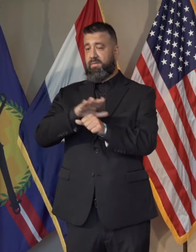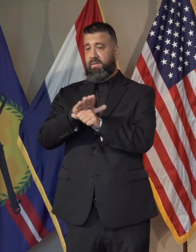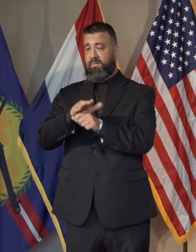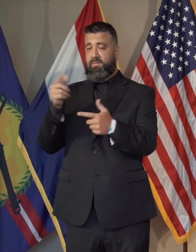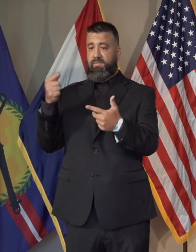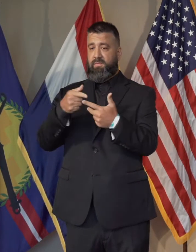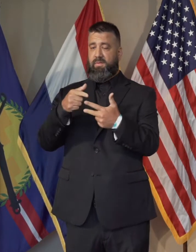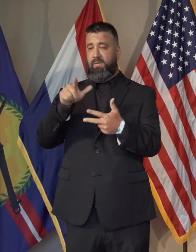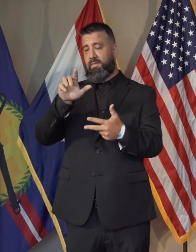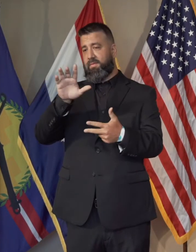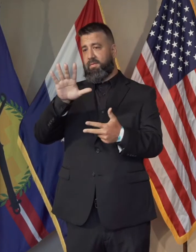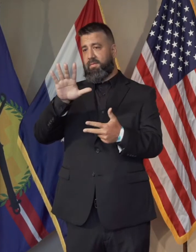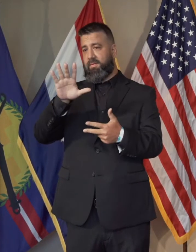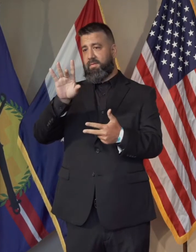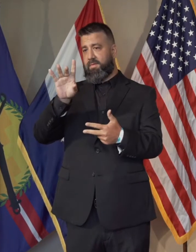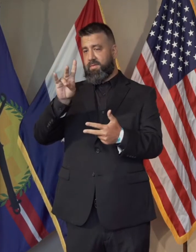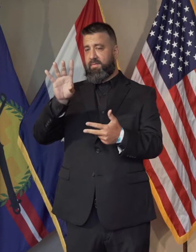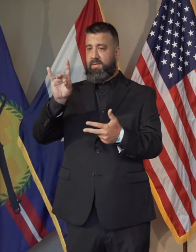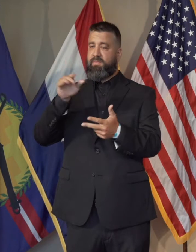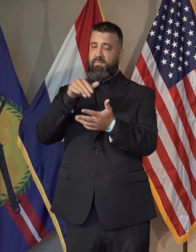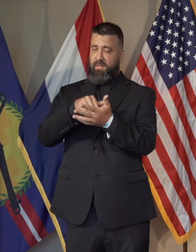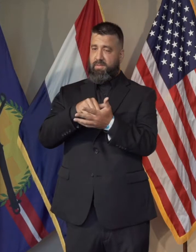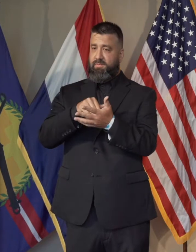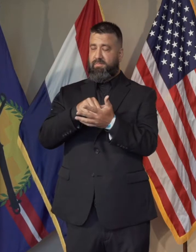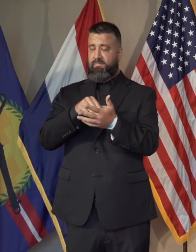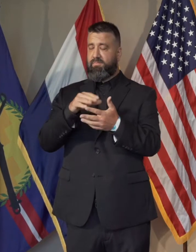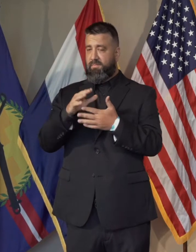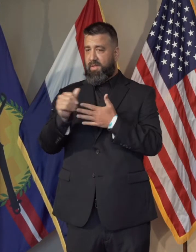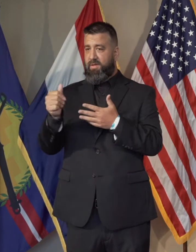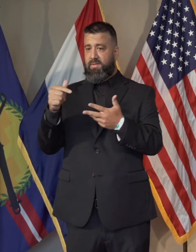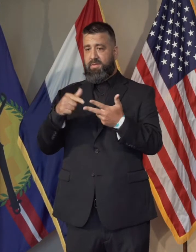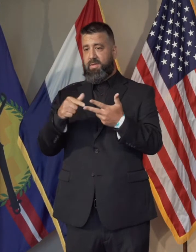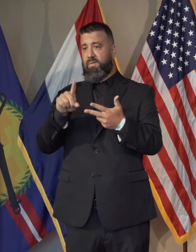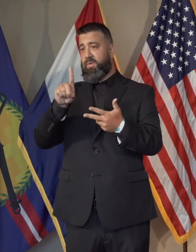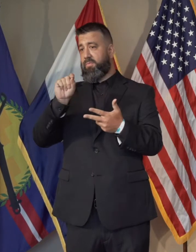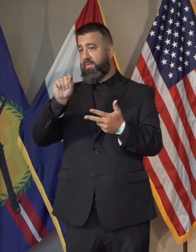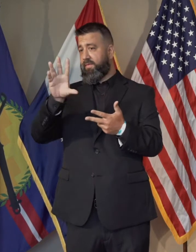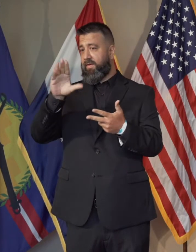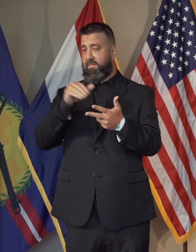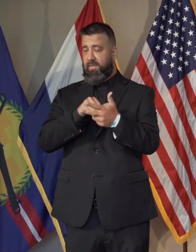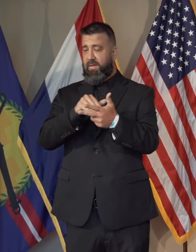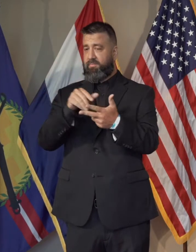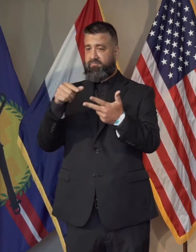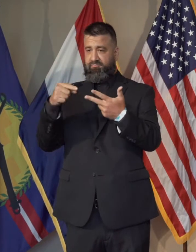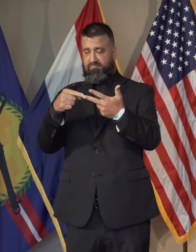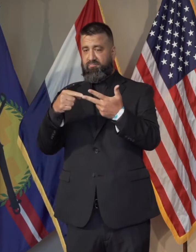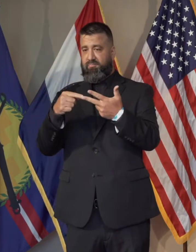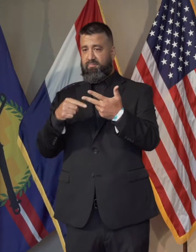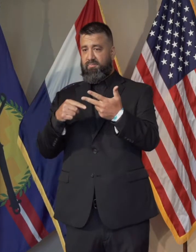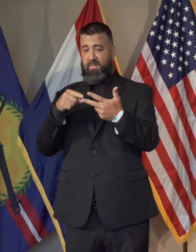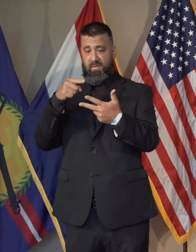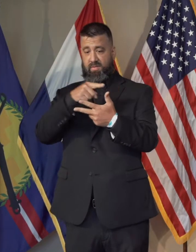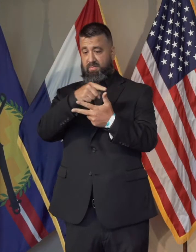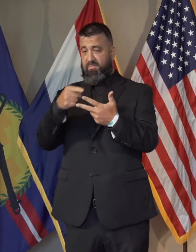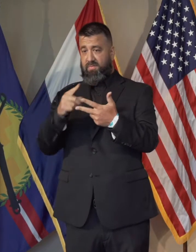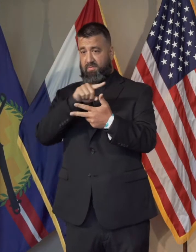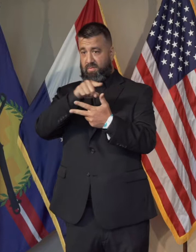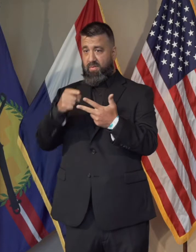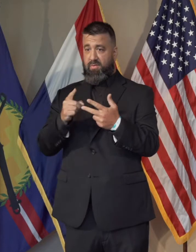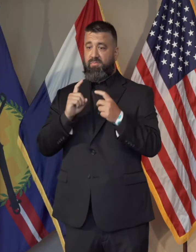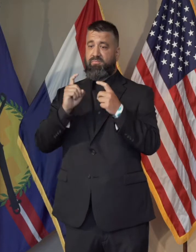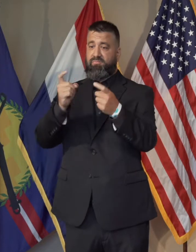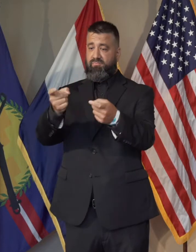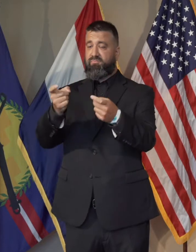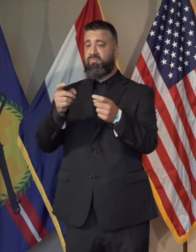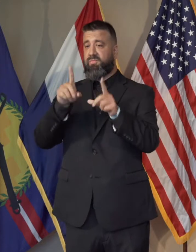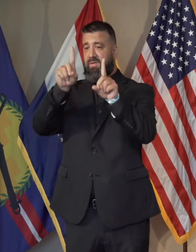million to CARE STL. And these health centers will provide thousands of tests to St. Louis County residents, again, free of